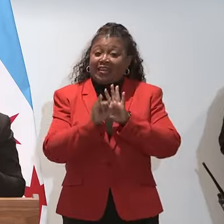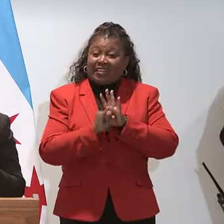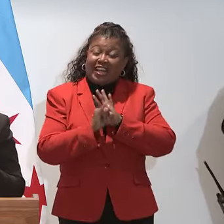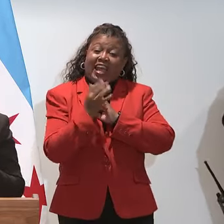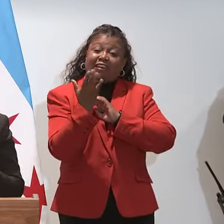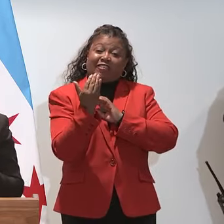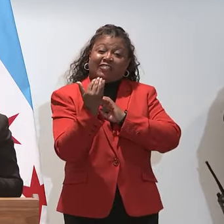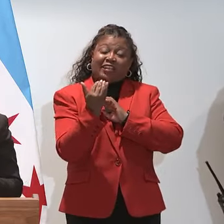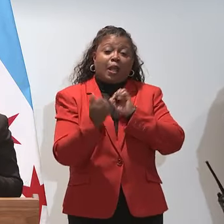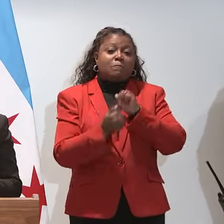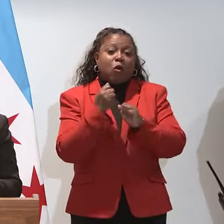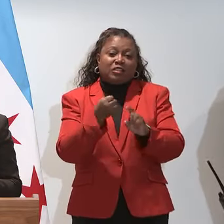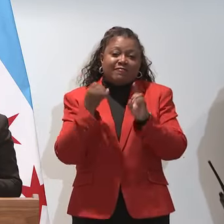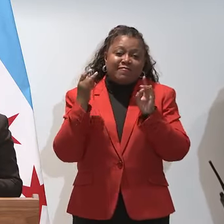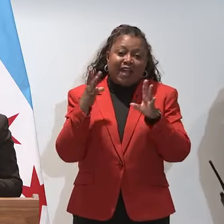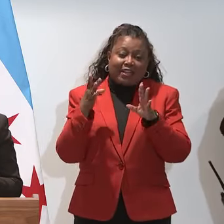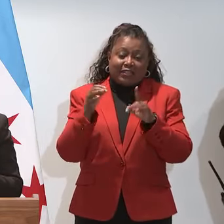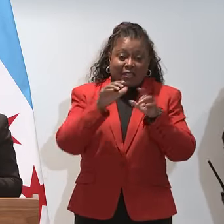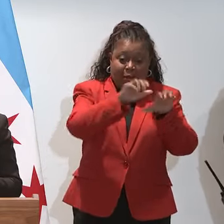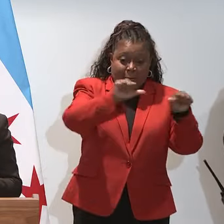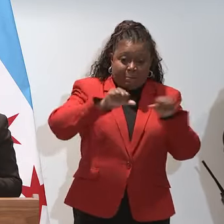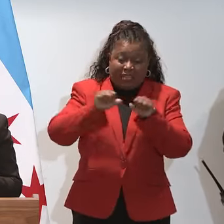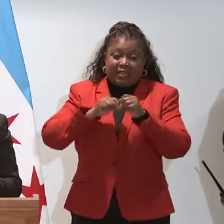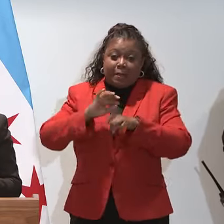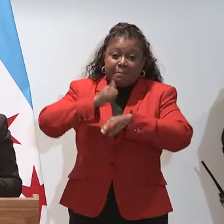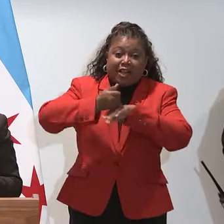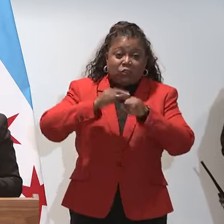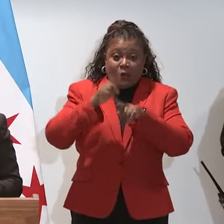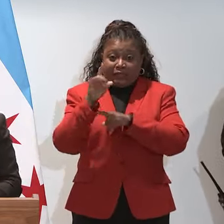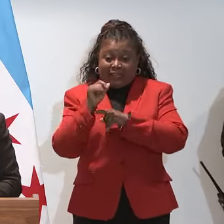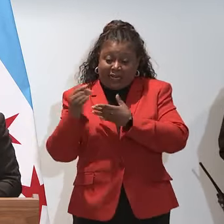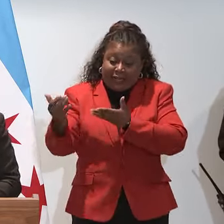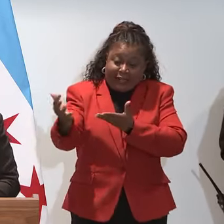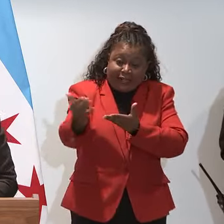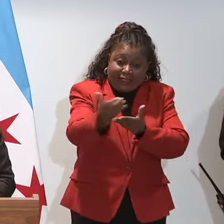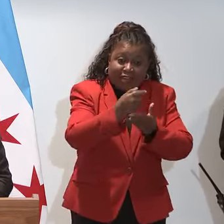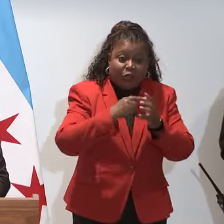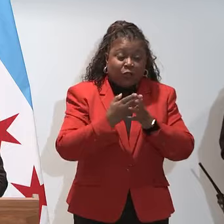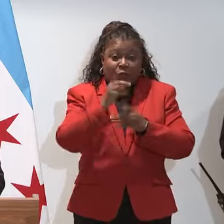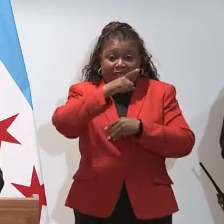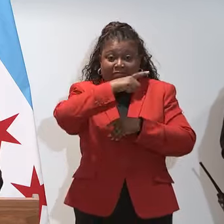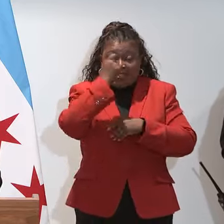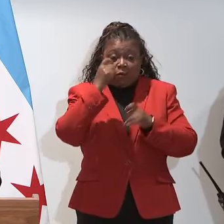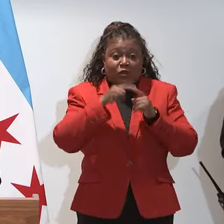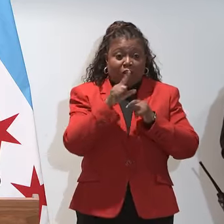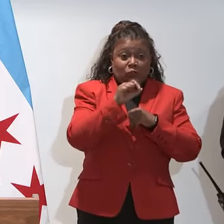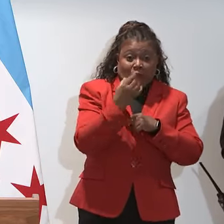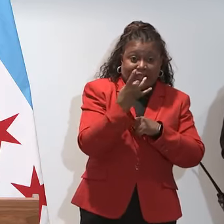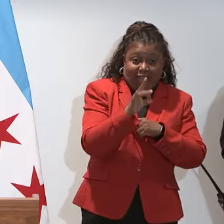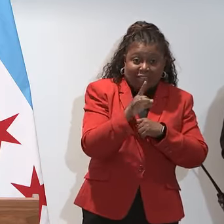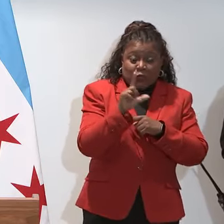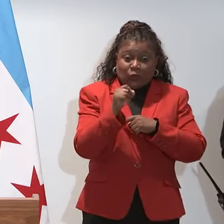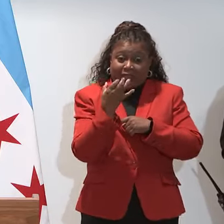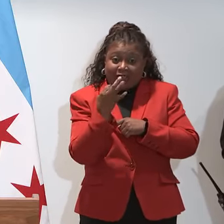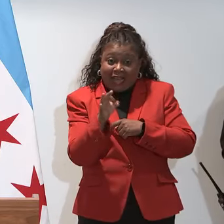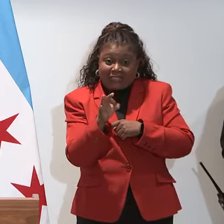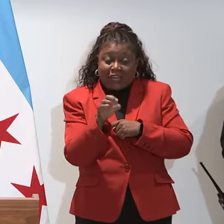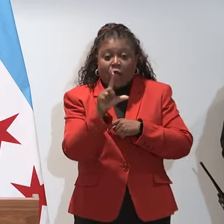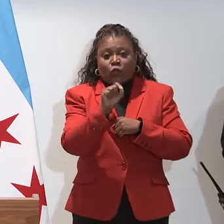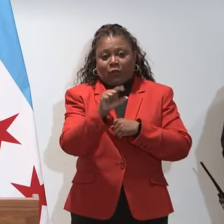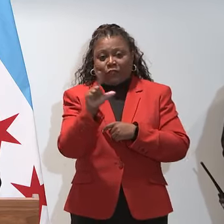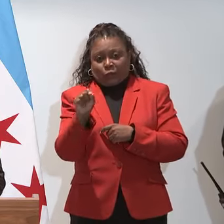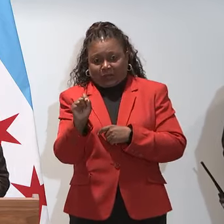the 15 most violent beats based upon data collected through the summers of 2018, 2019,